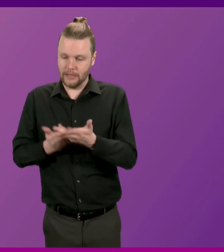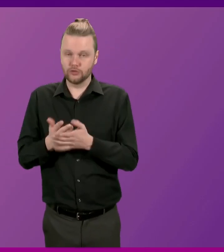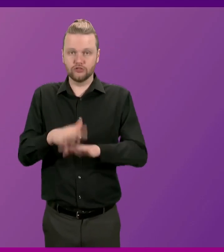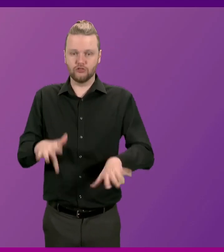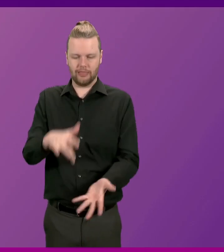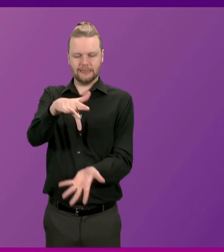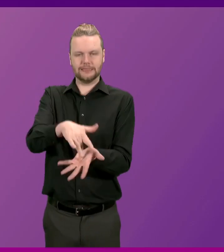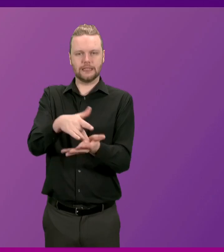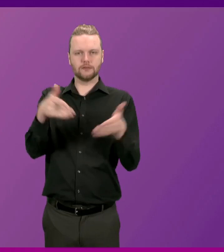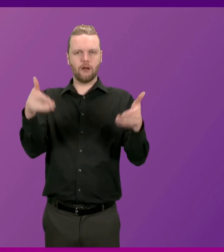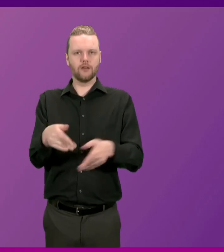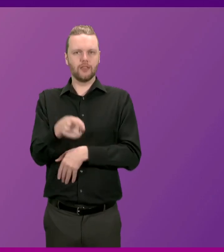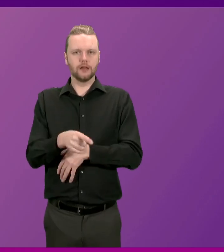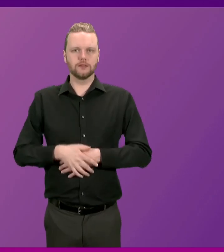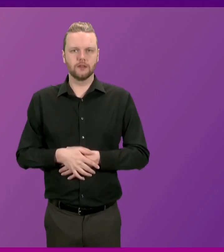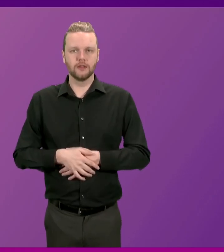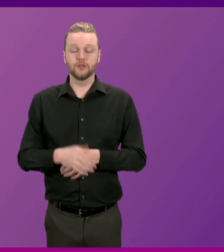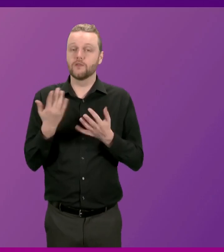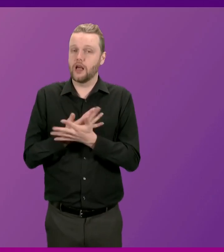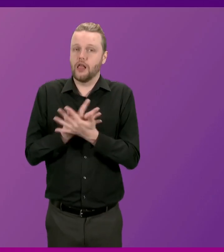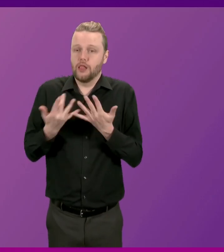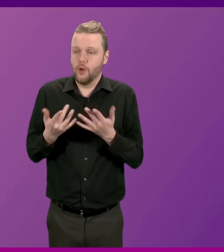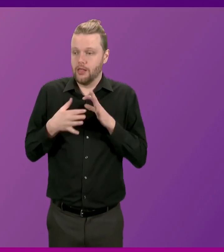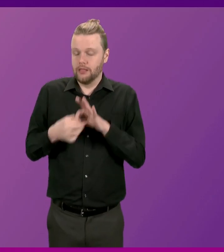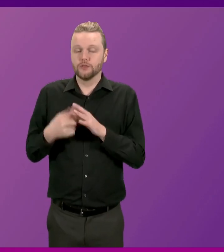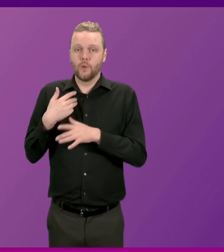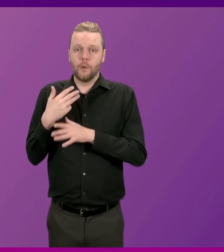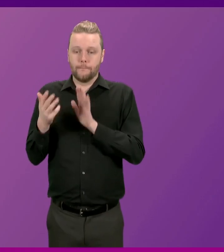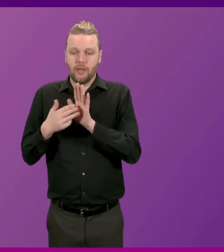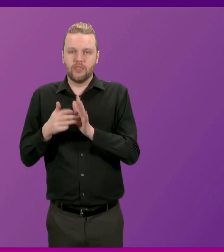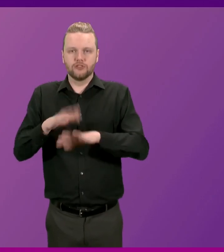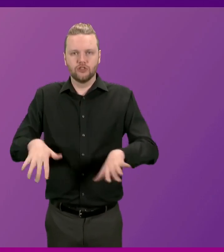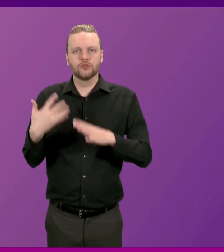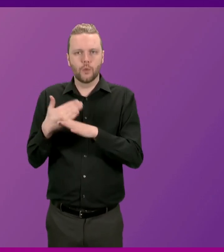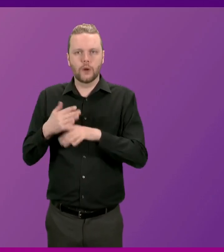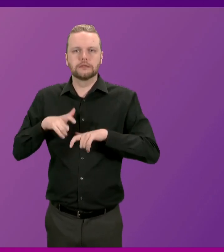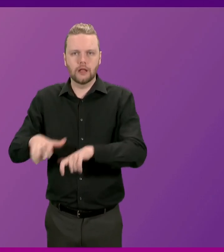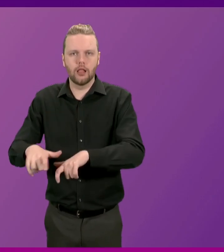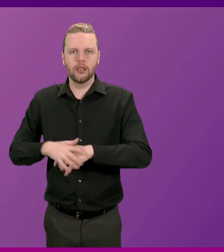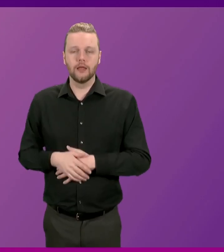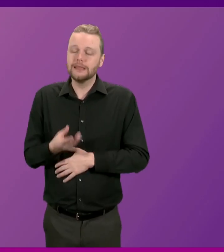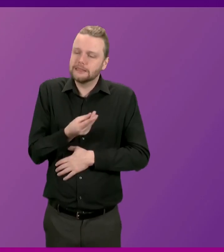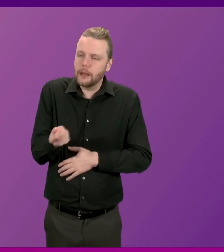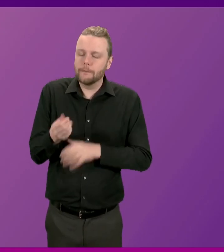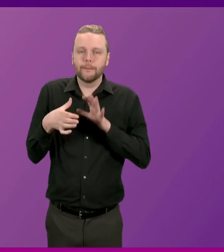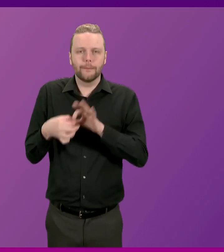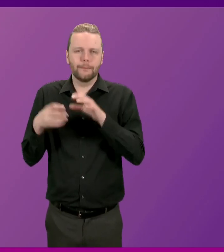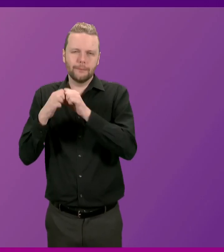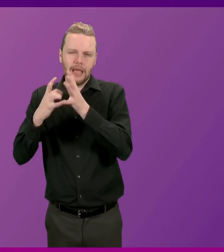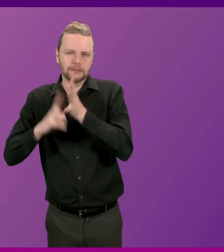that. So, yeah, there's a lot to do in terms of mothers and children, but some of that is BSL,